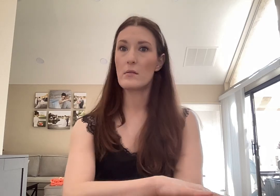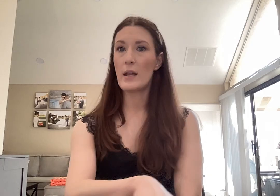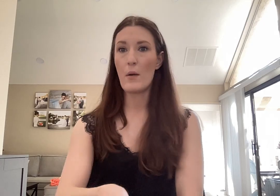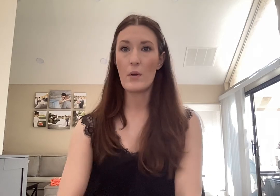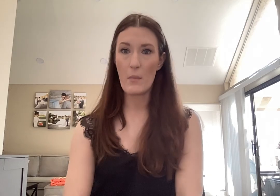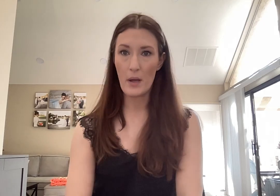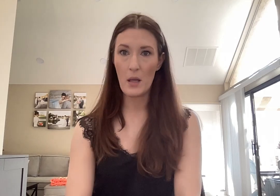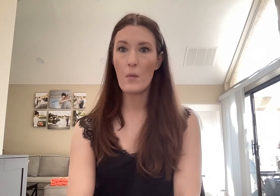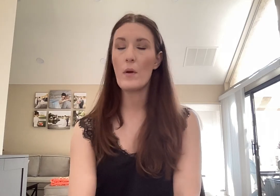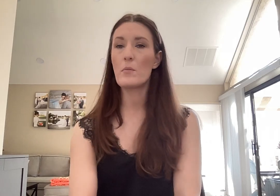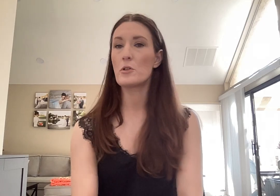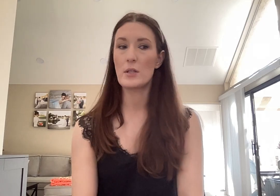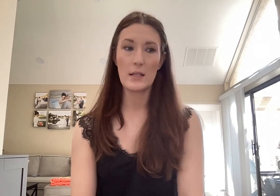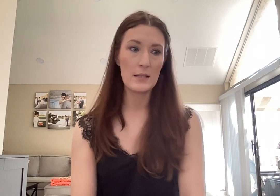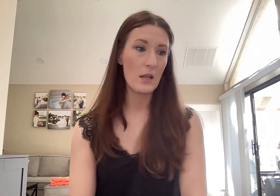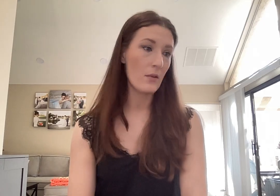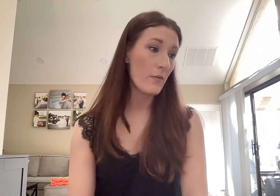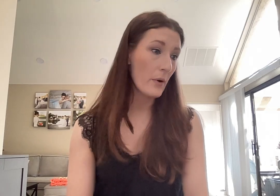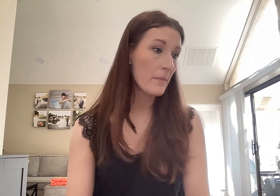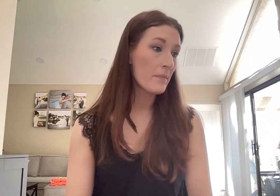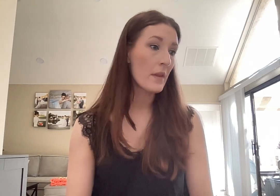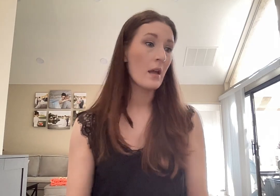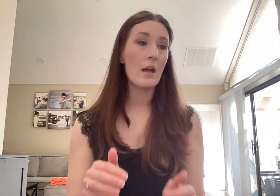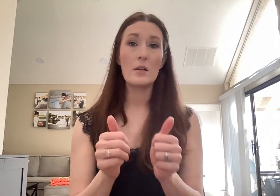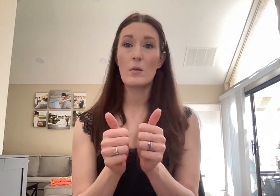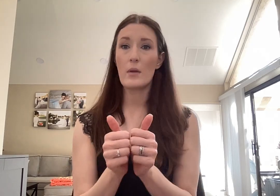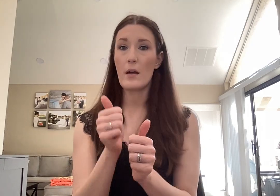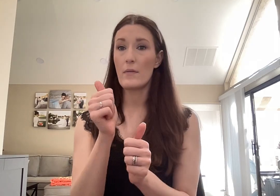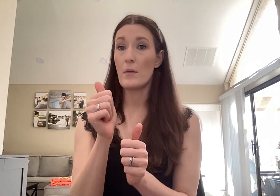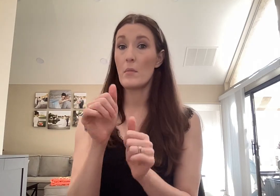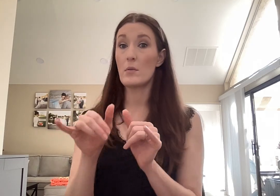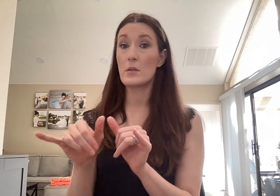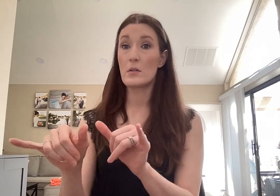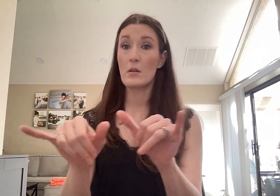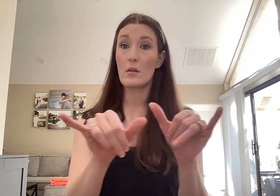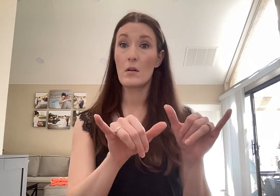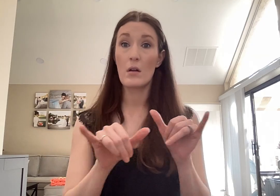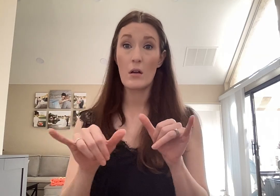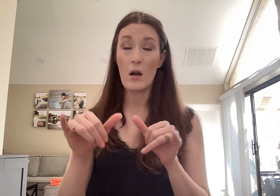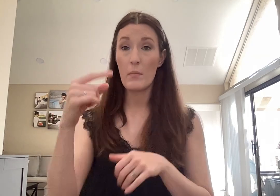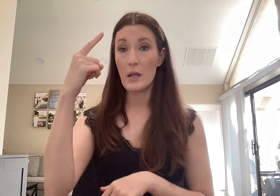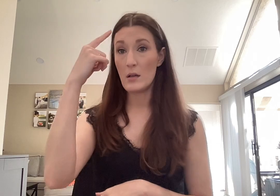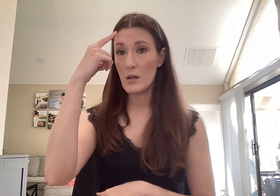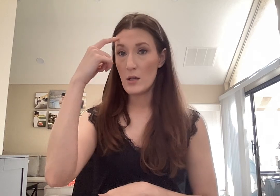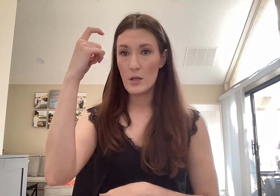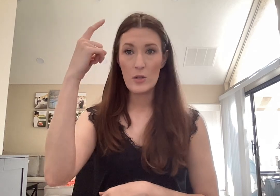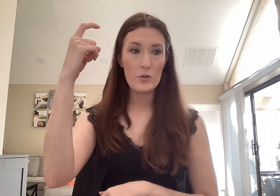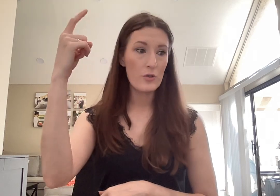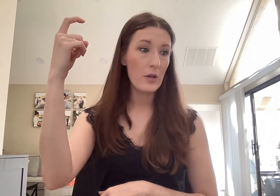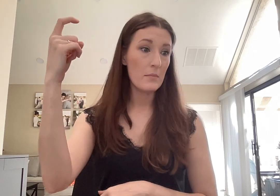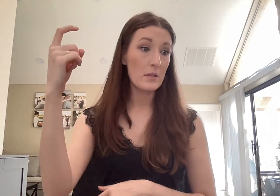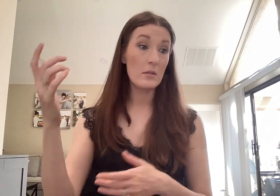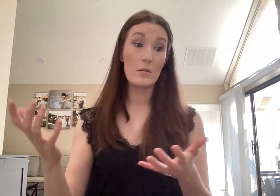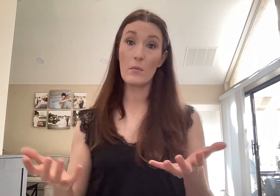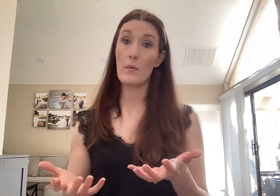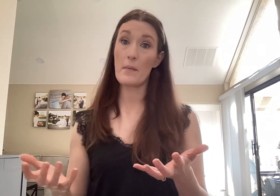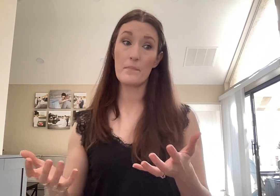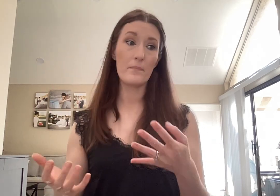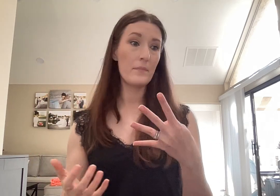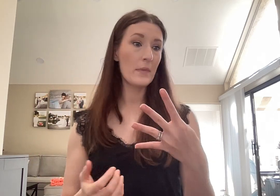Okay, we're not picking one, we're just listing the 4. Okay, so we have the most common dreams. What? Number